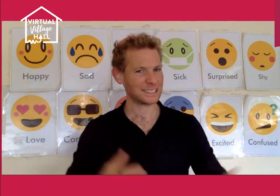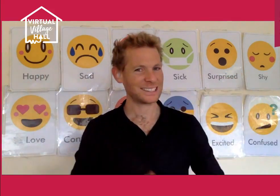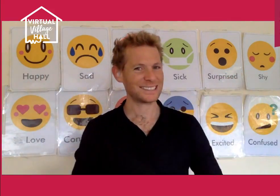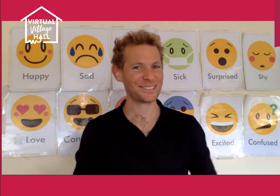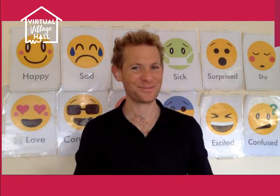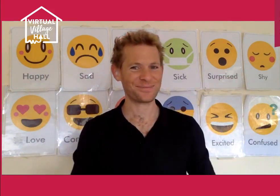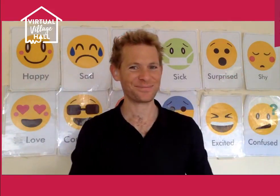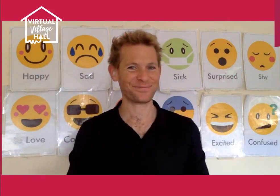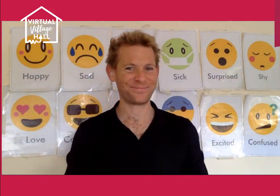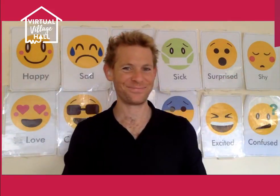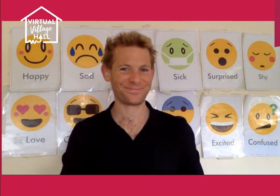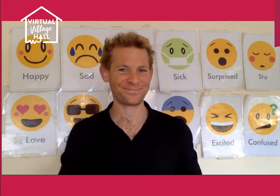Angry.